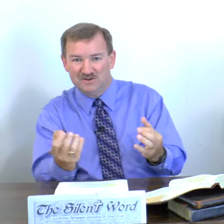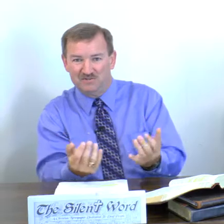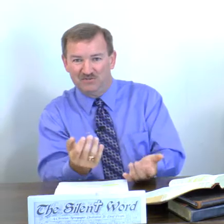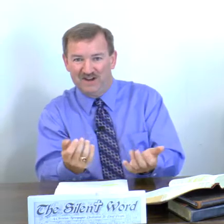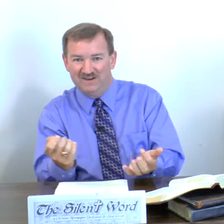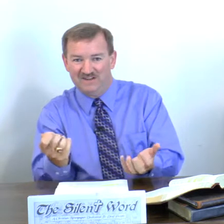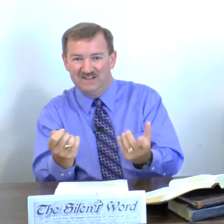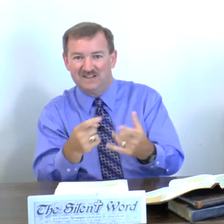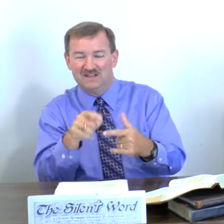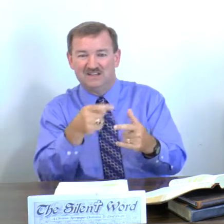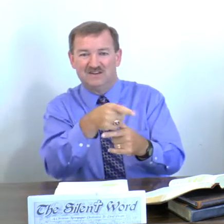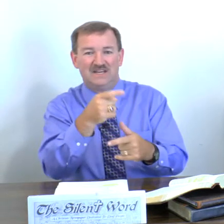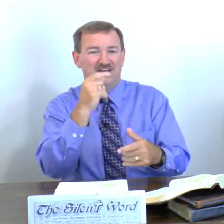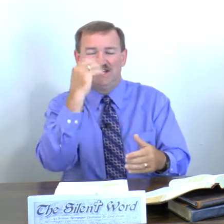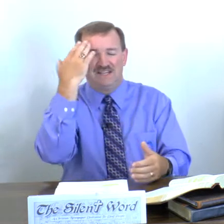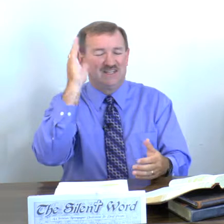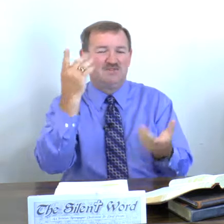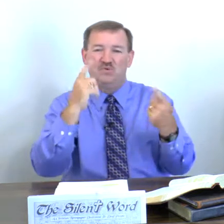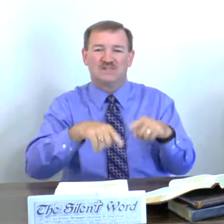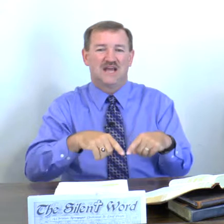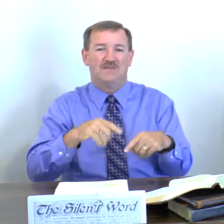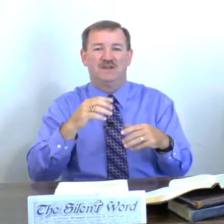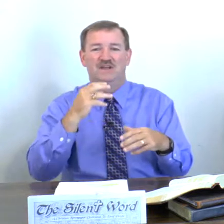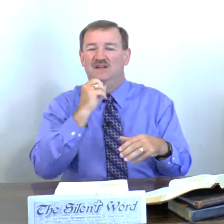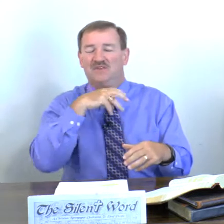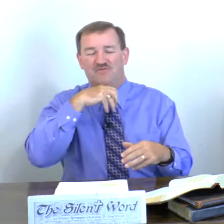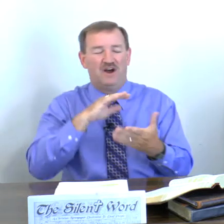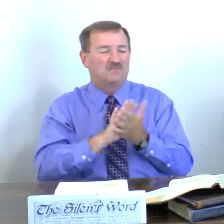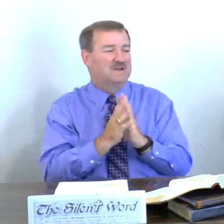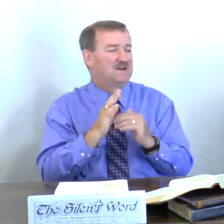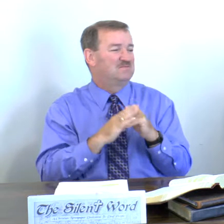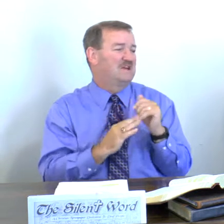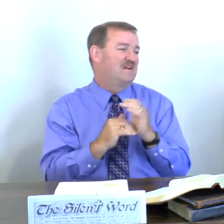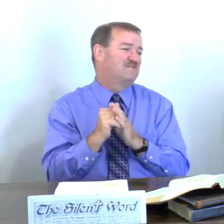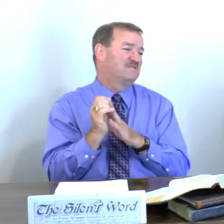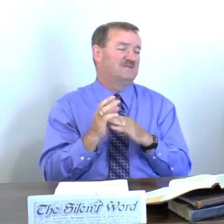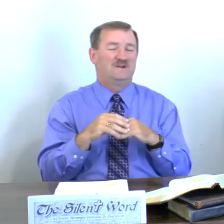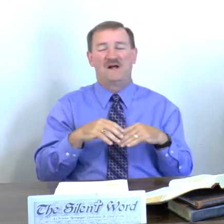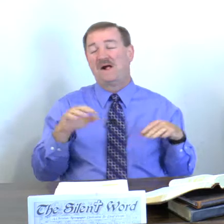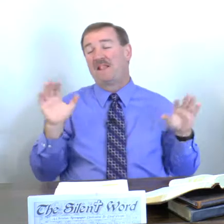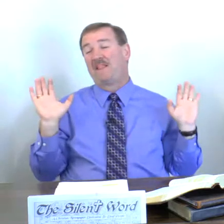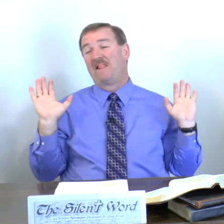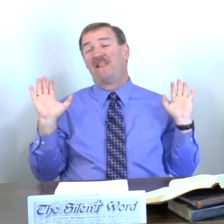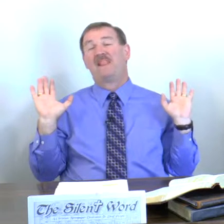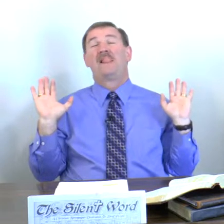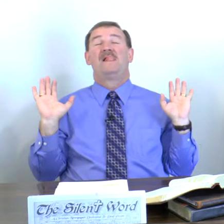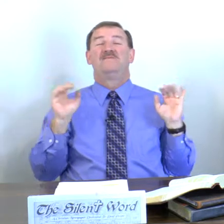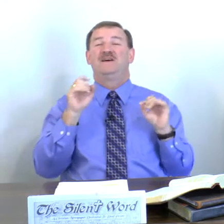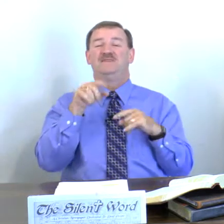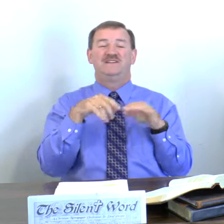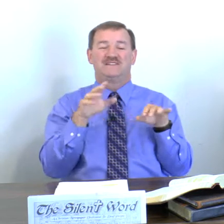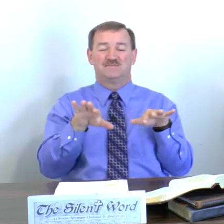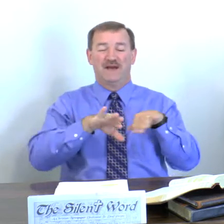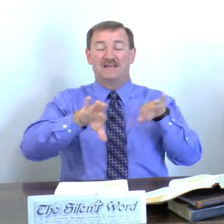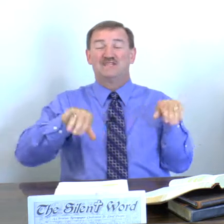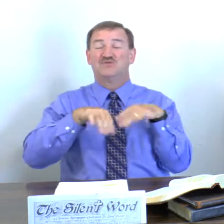turn up the fire underneath until he doesn't even know what's happening. The frog becomes comfortable. Maybe he sits back, he